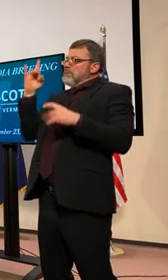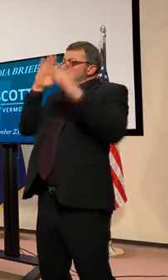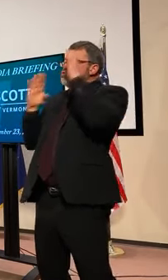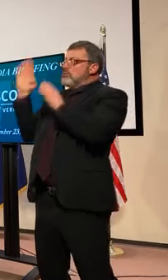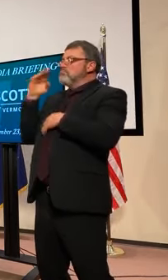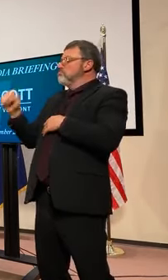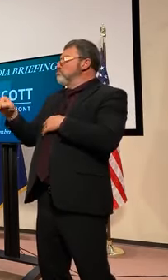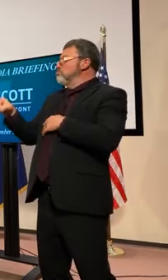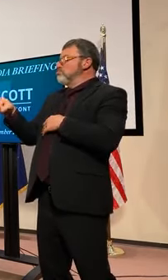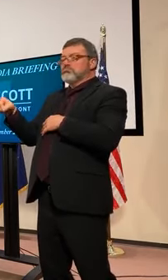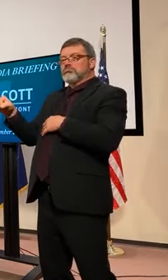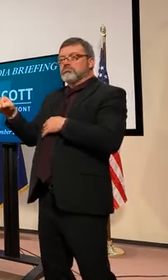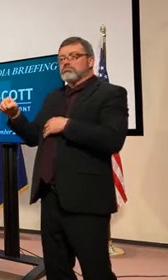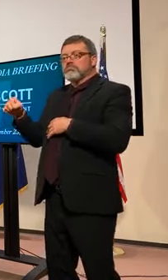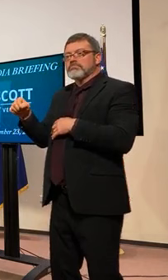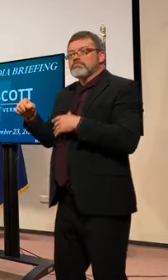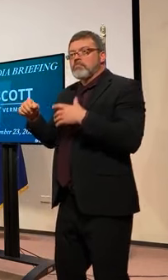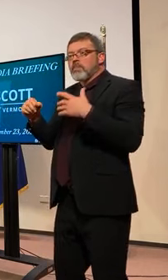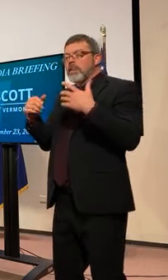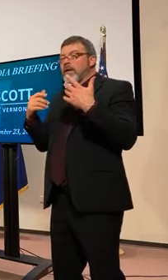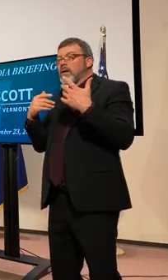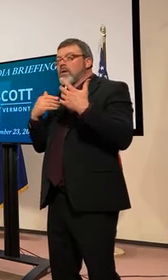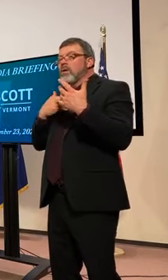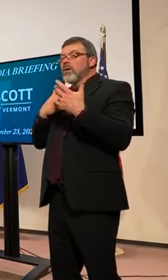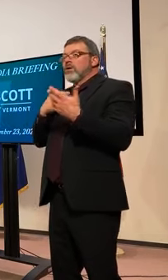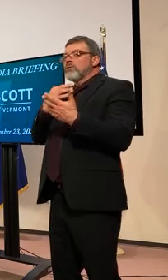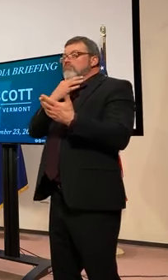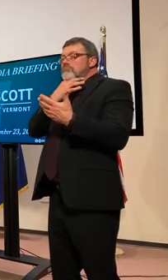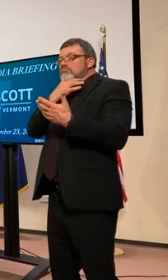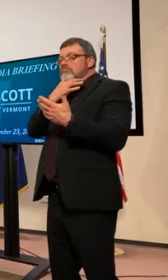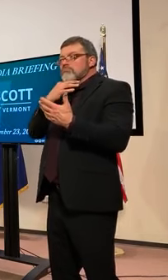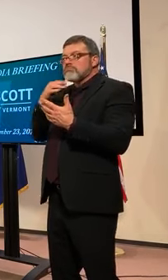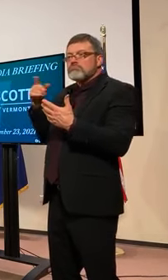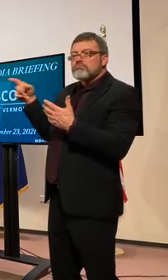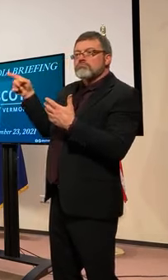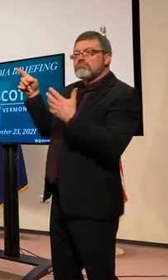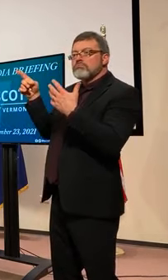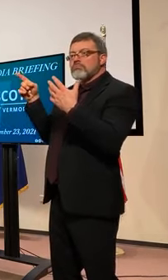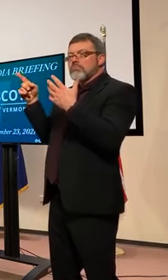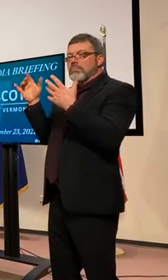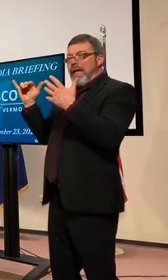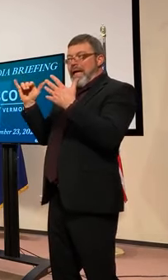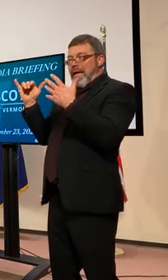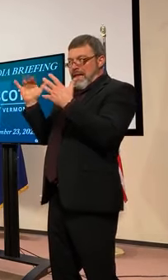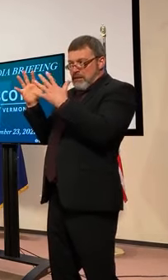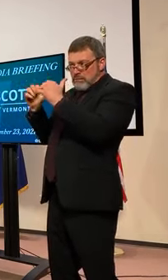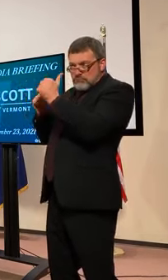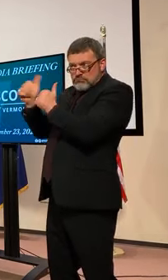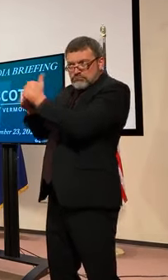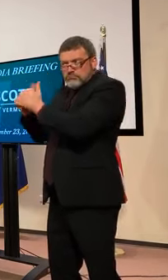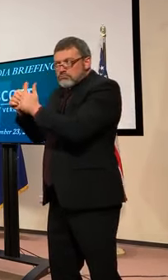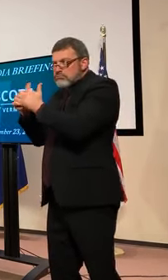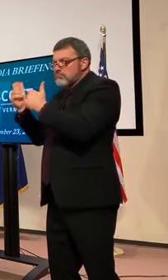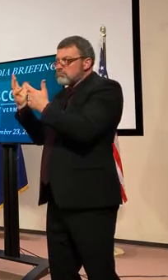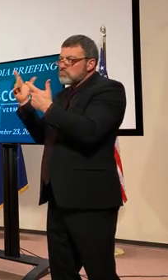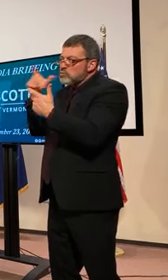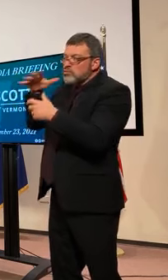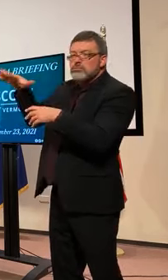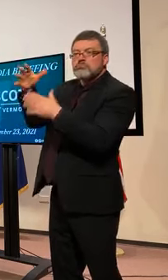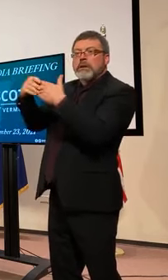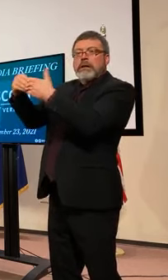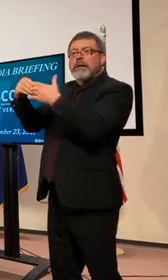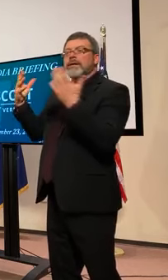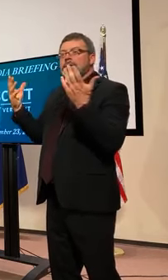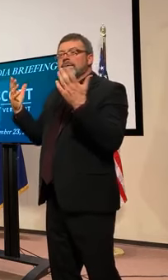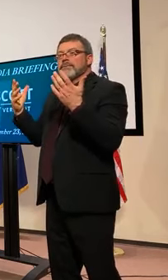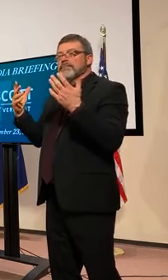more about who's going to run out of the legislature, for instance. But it does. There's a lot of